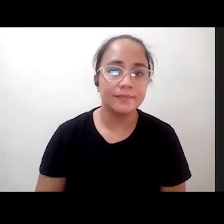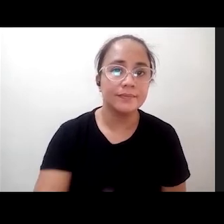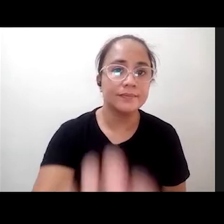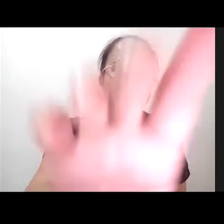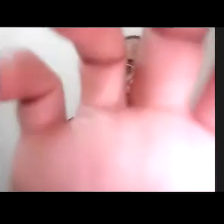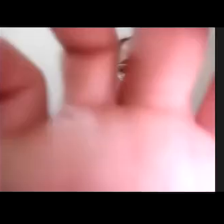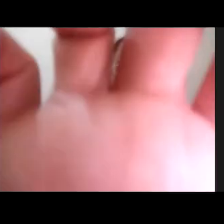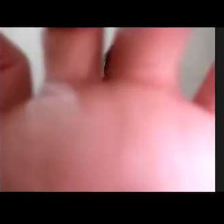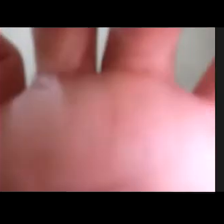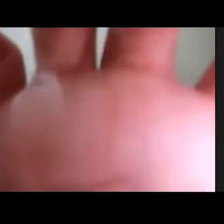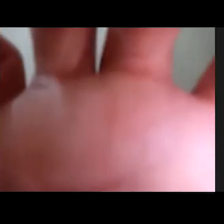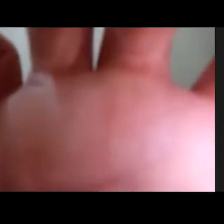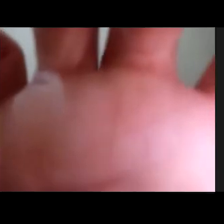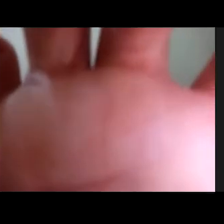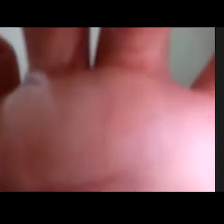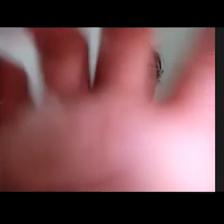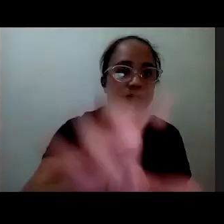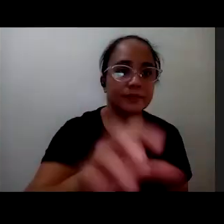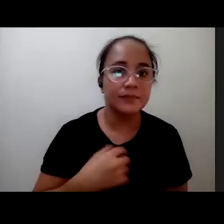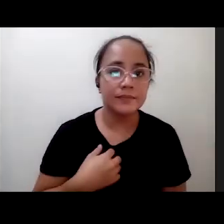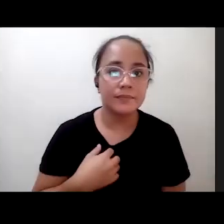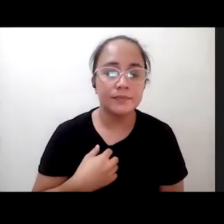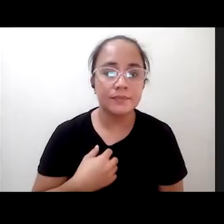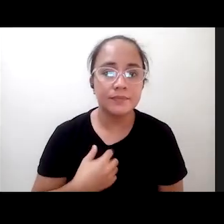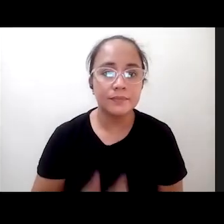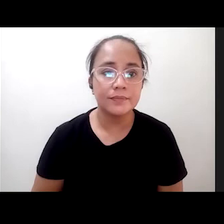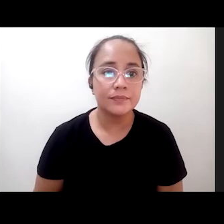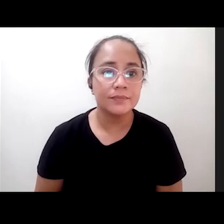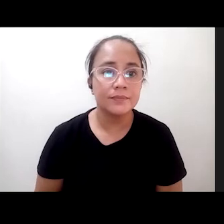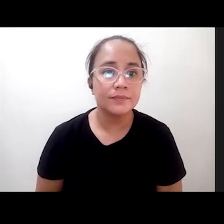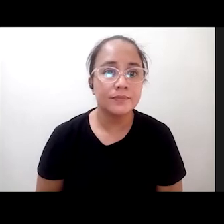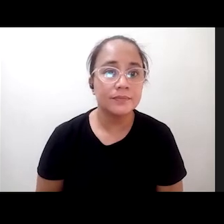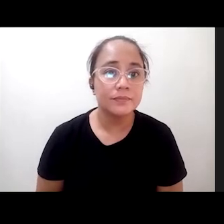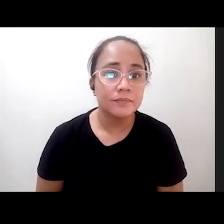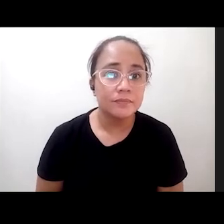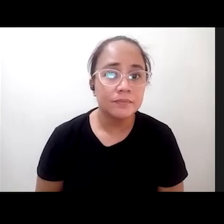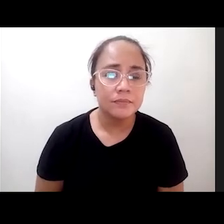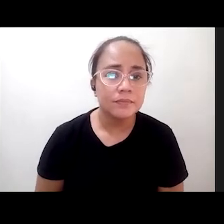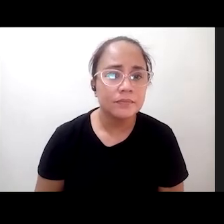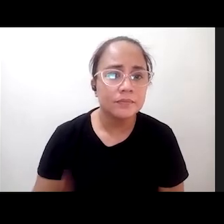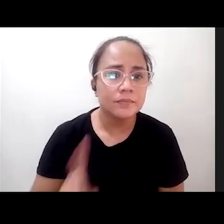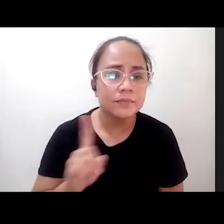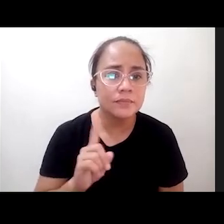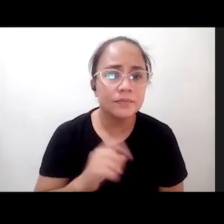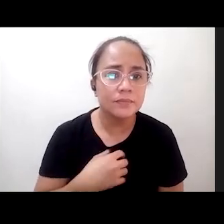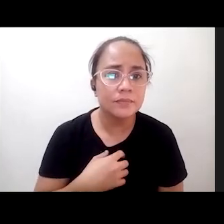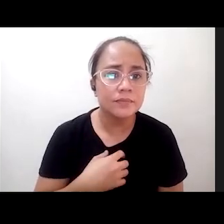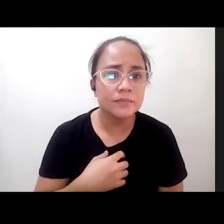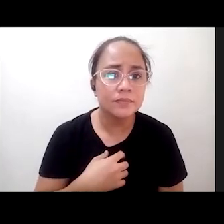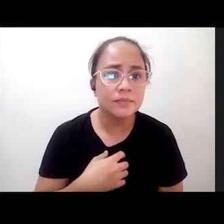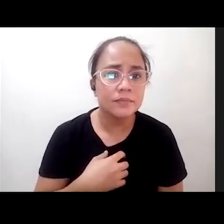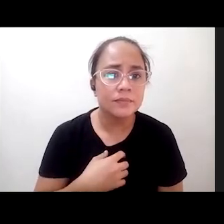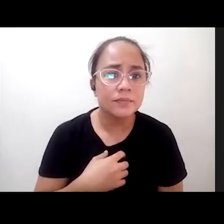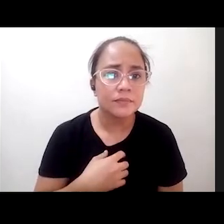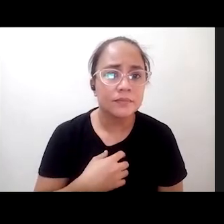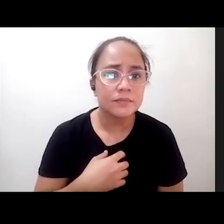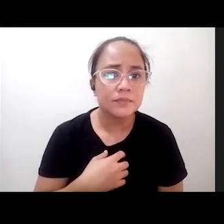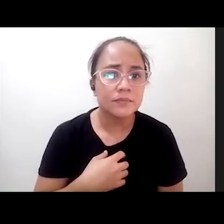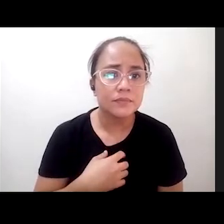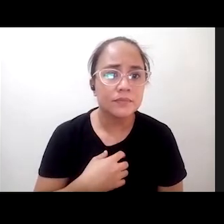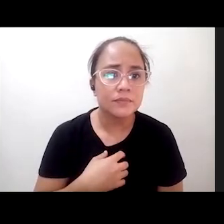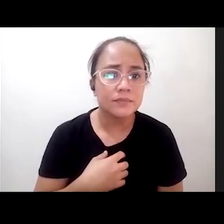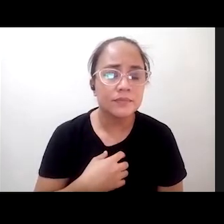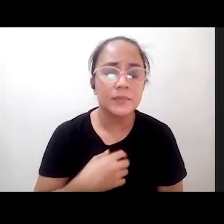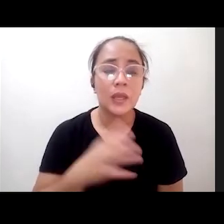Sorry, just cut and paste the same. Hmm? Cut and paste the same thing.